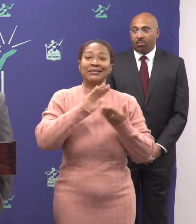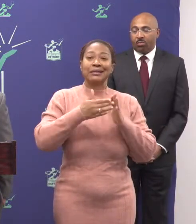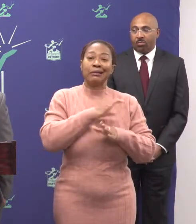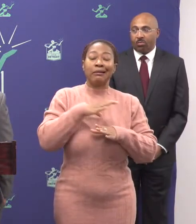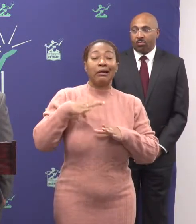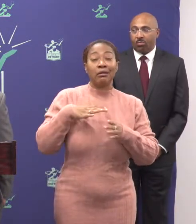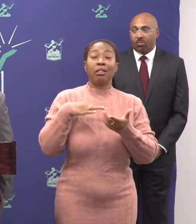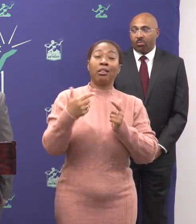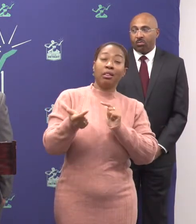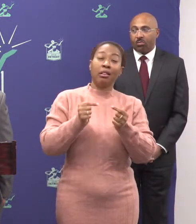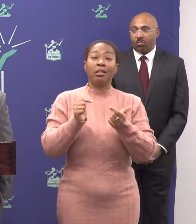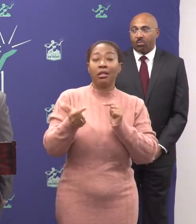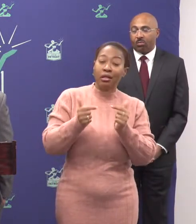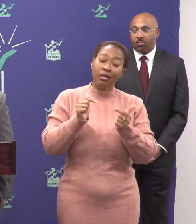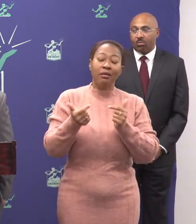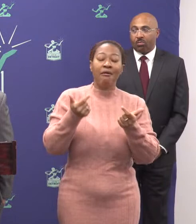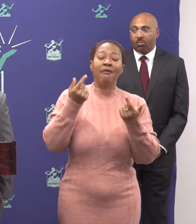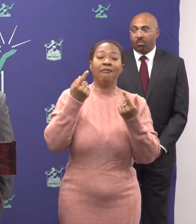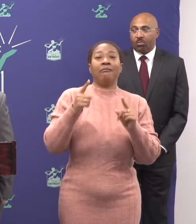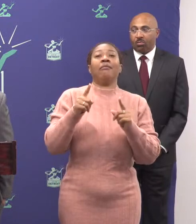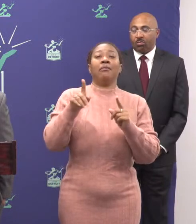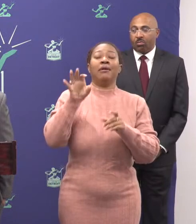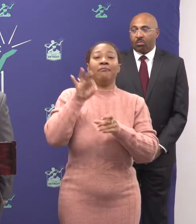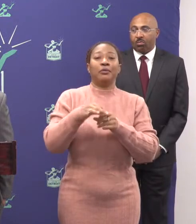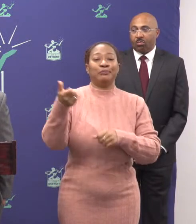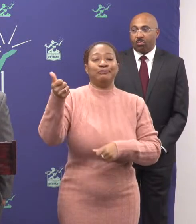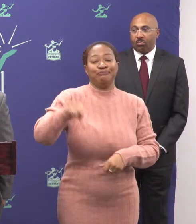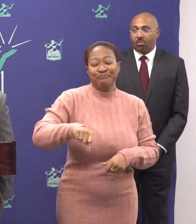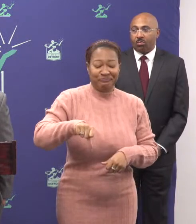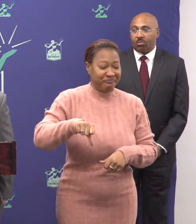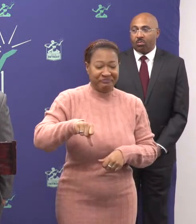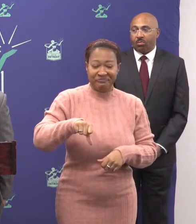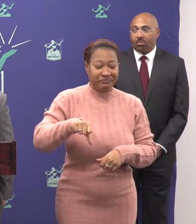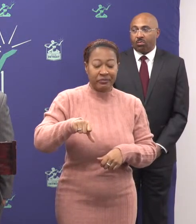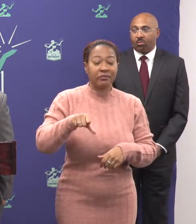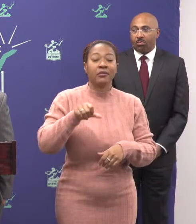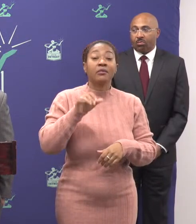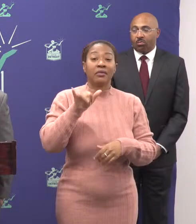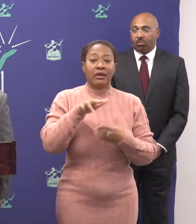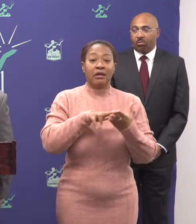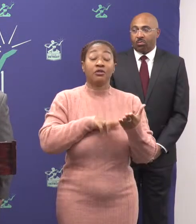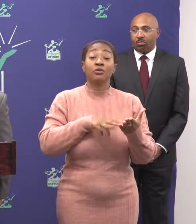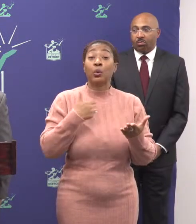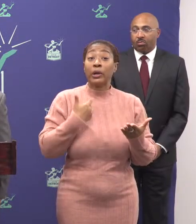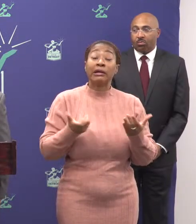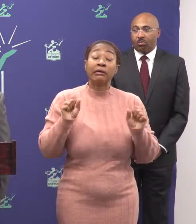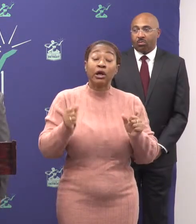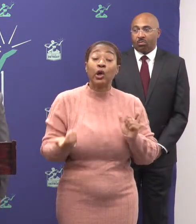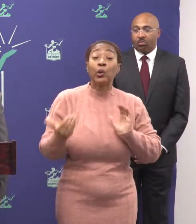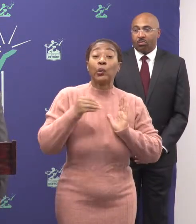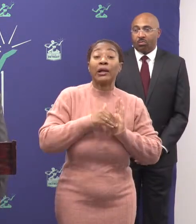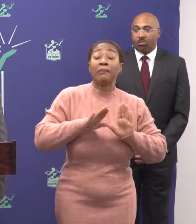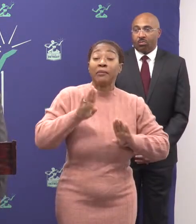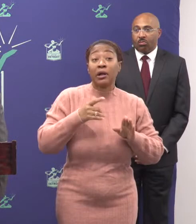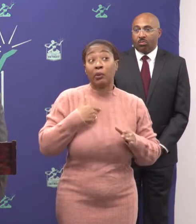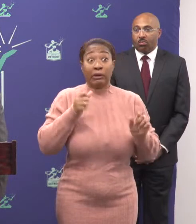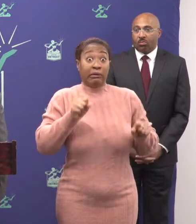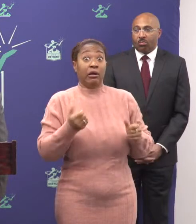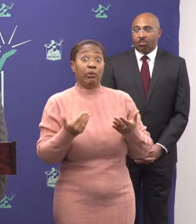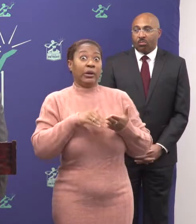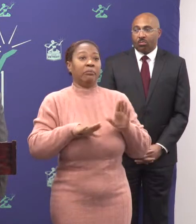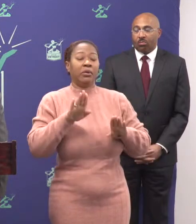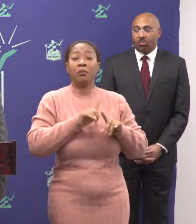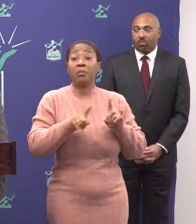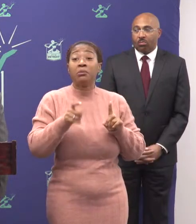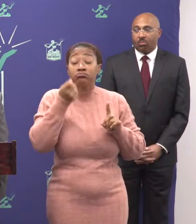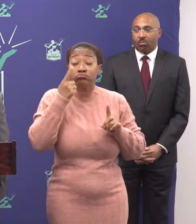they finally turned it down, but we could have rebid, and we may well rebid, but people